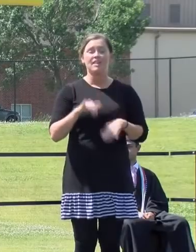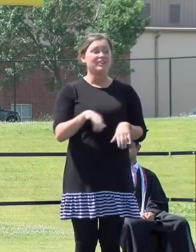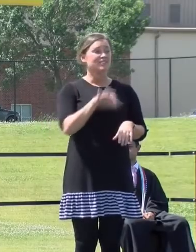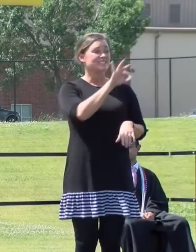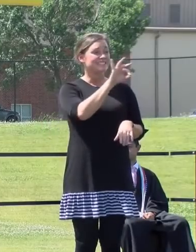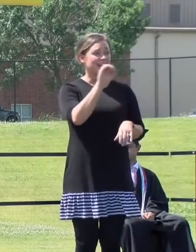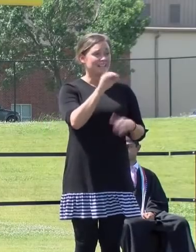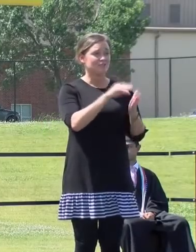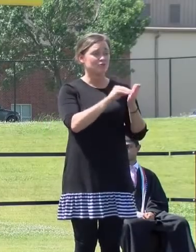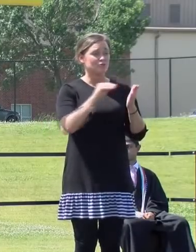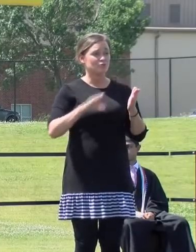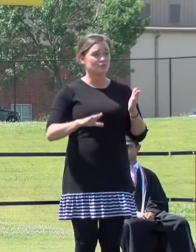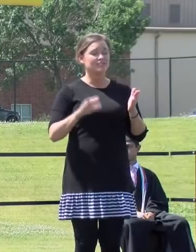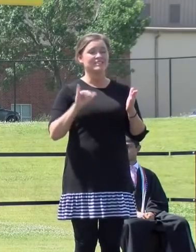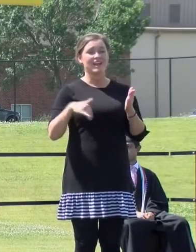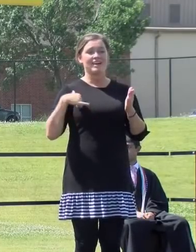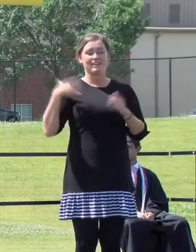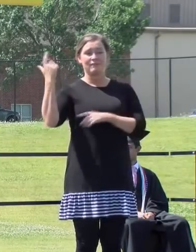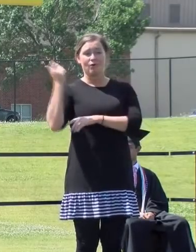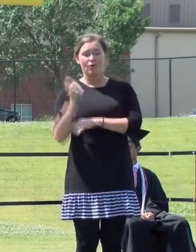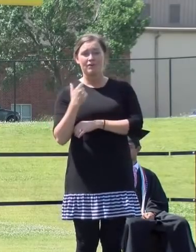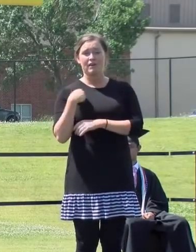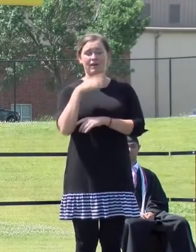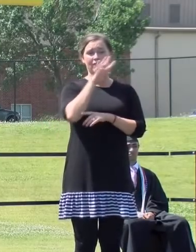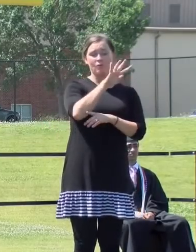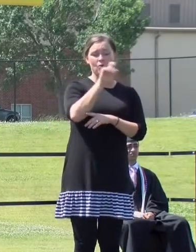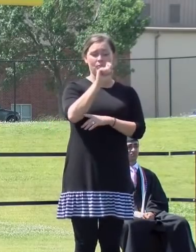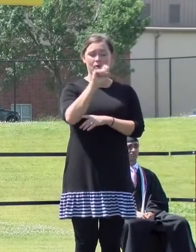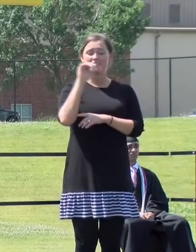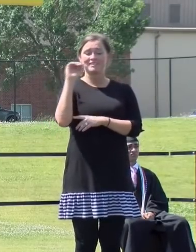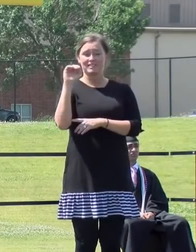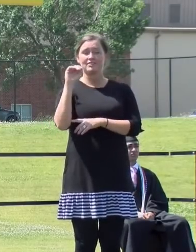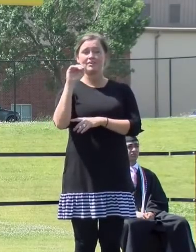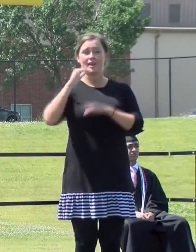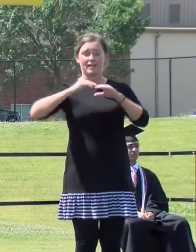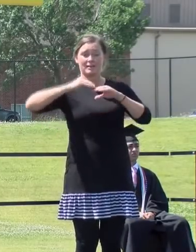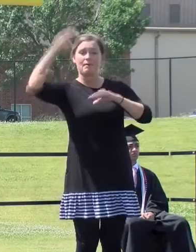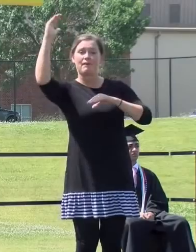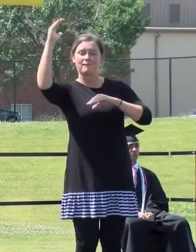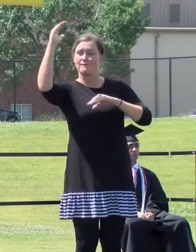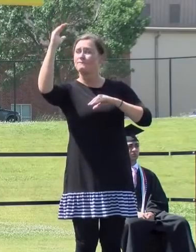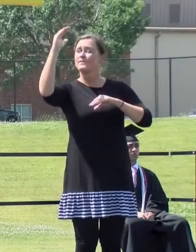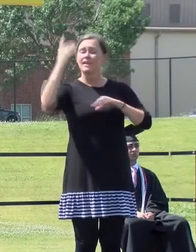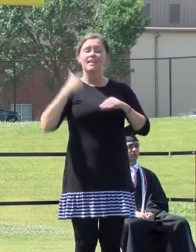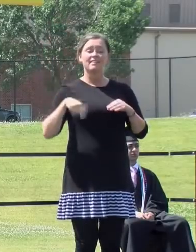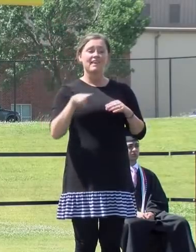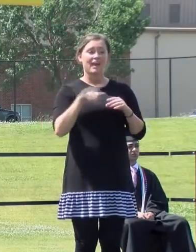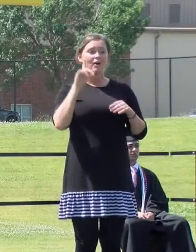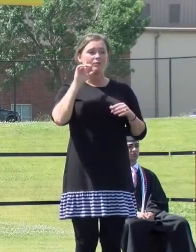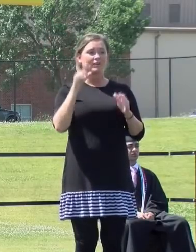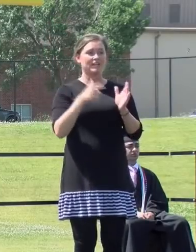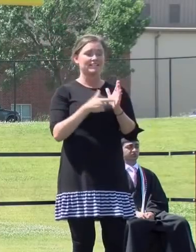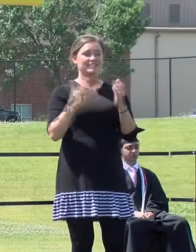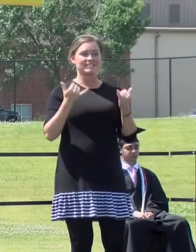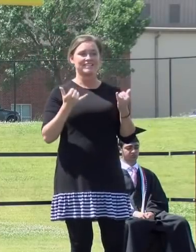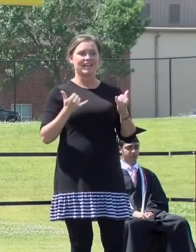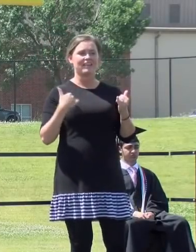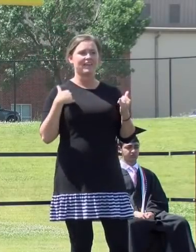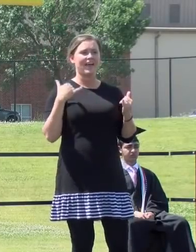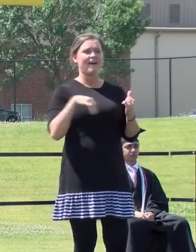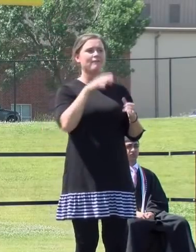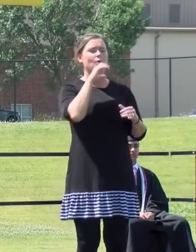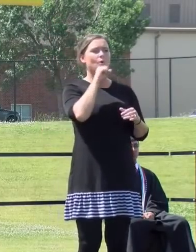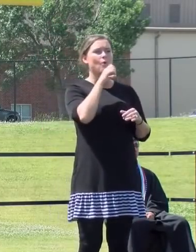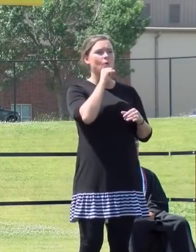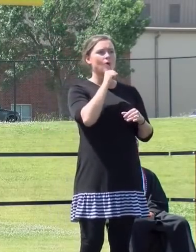90 students who have earned a 4.0 and above. They are recognized today by wearing